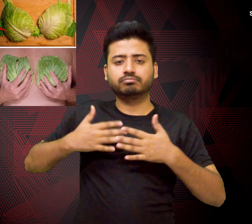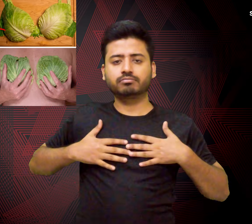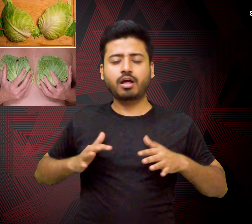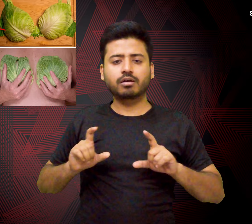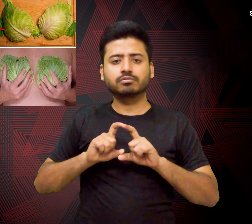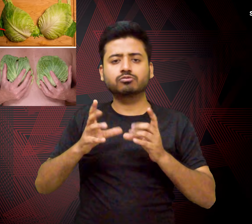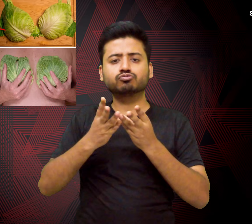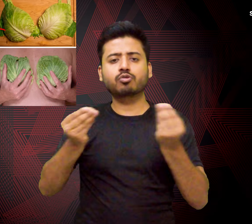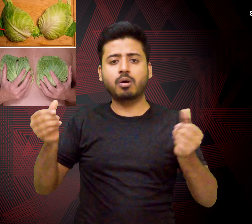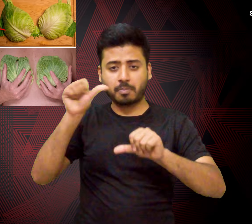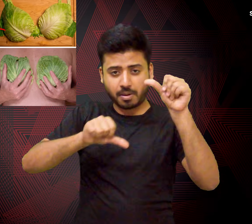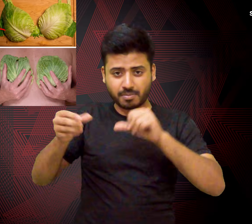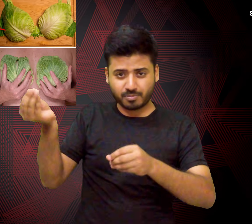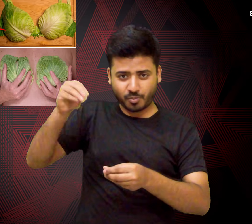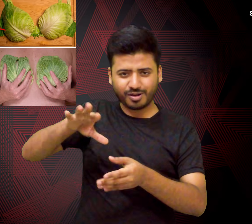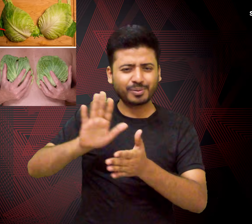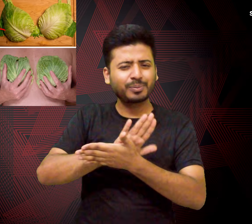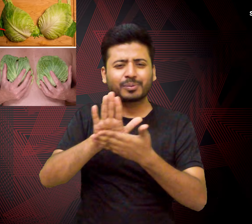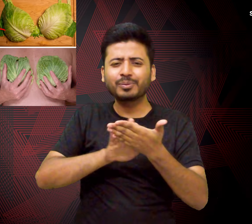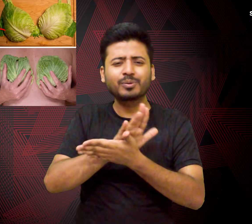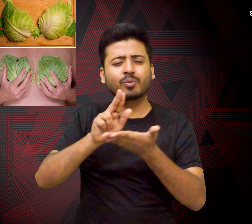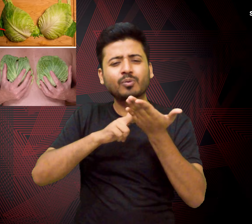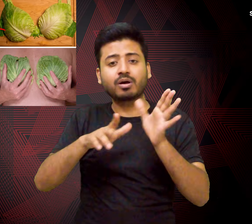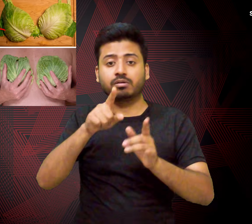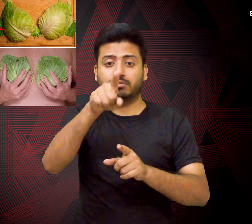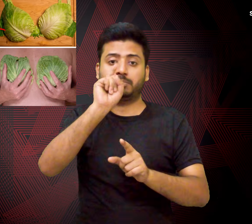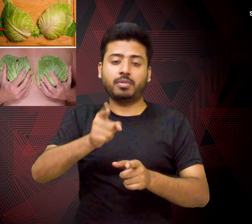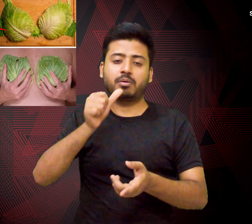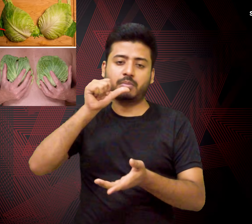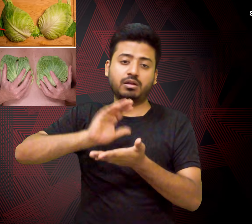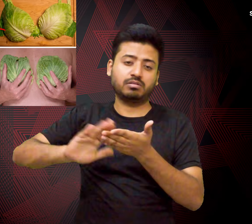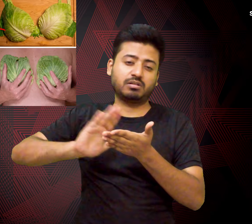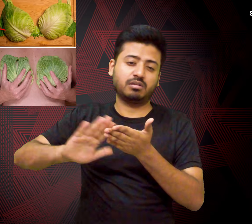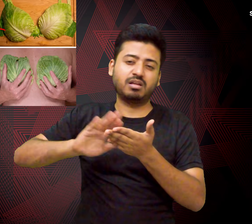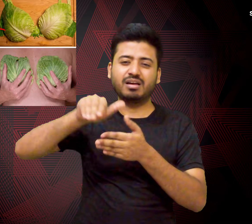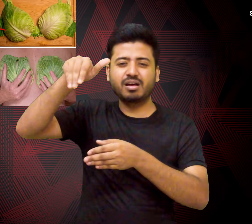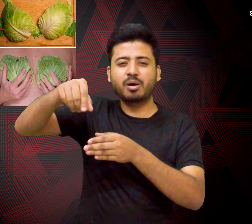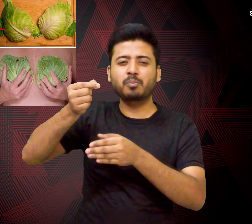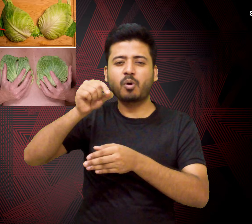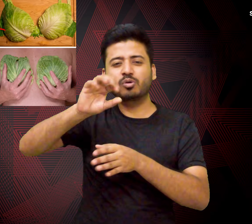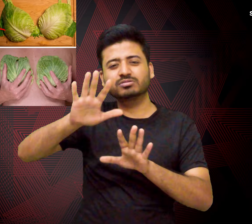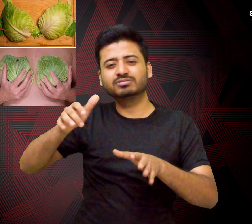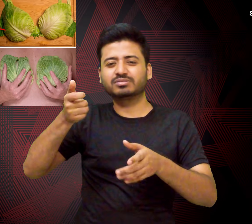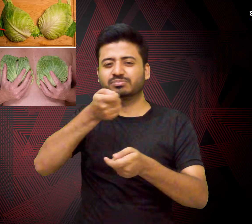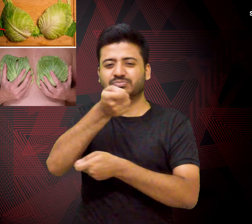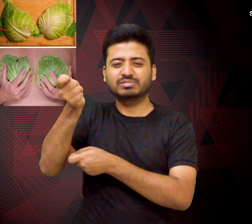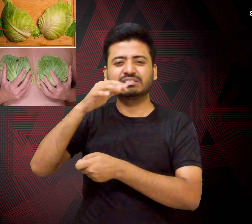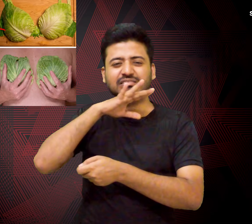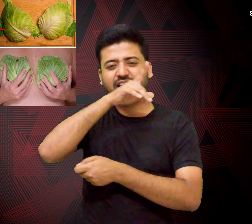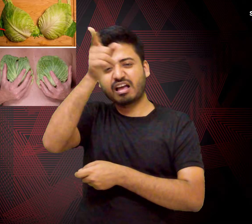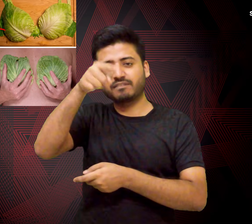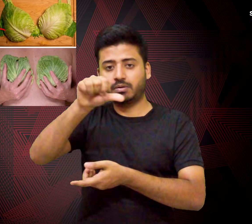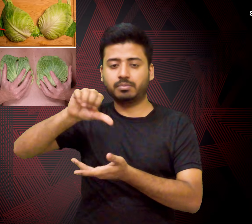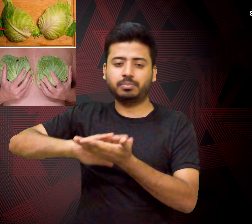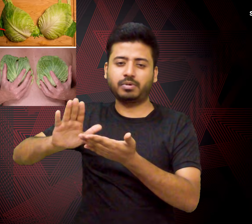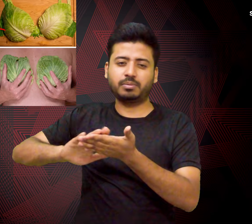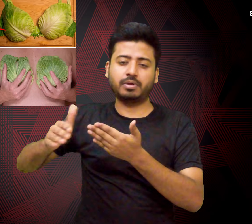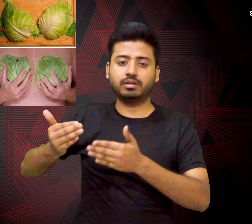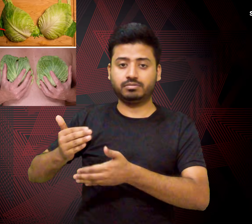breast tissue. Mild mastitis symptoms. It is used as a comfort measure to reduce pain in early or mild cases of